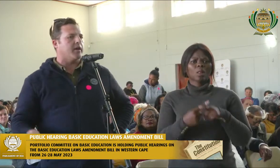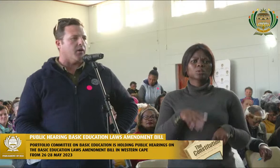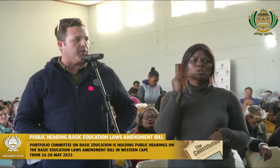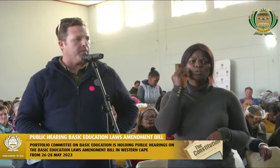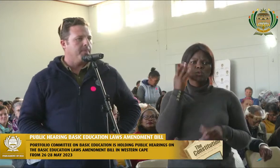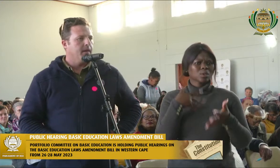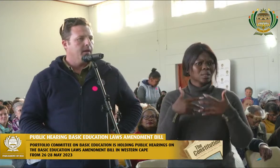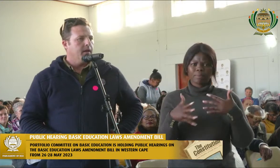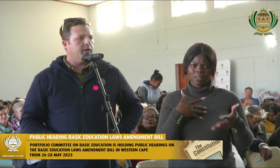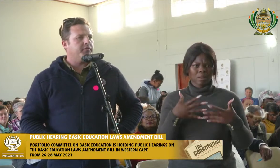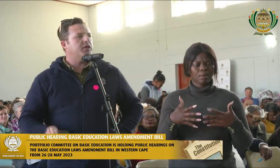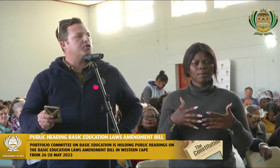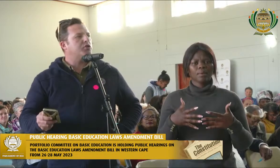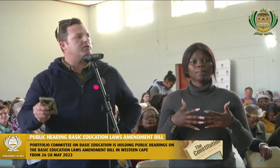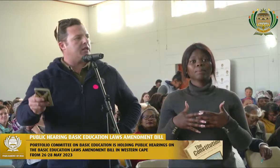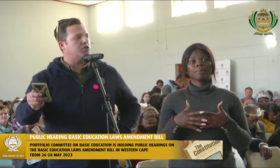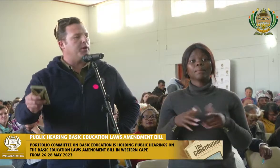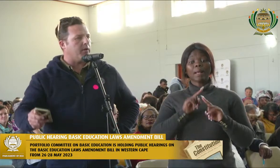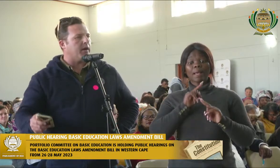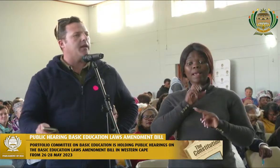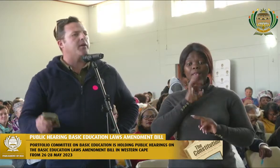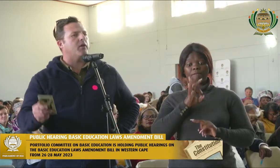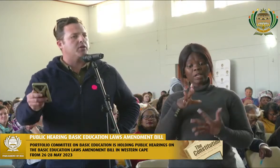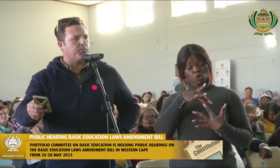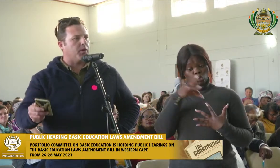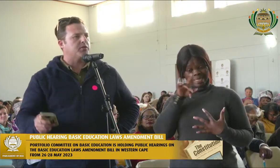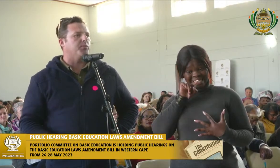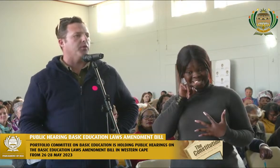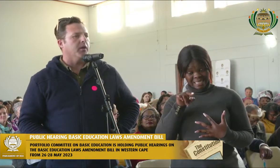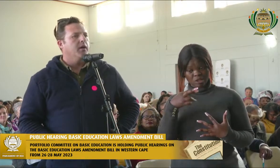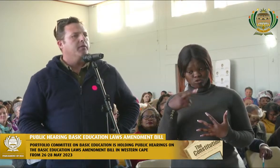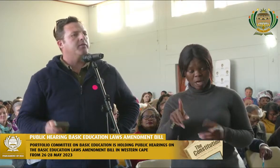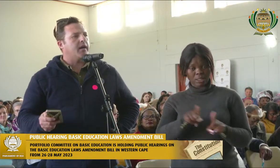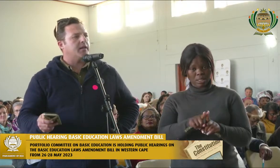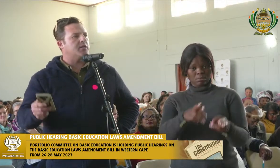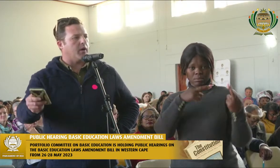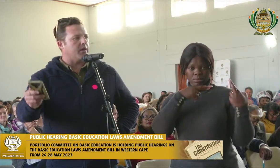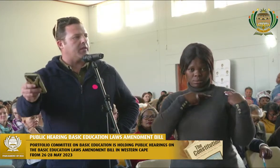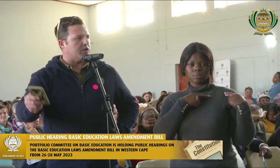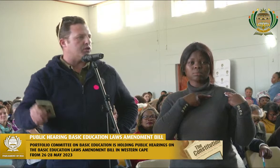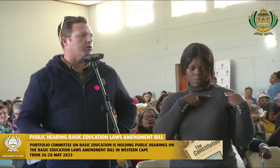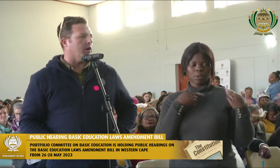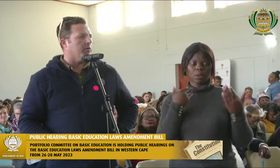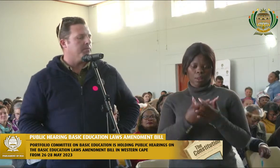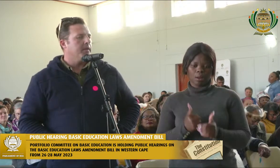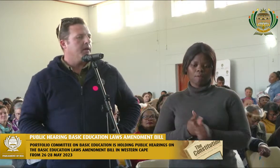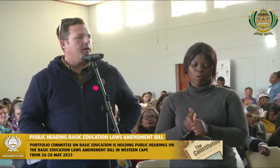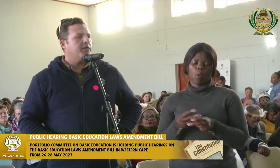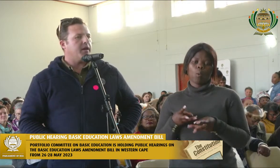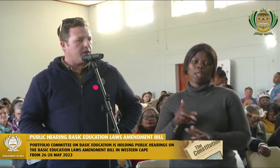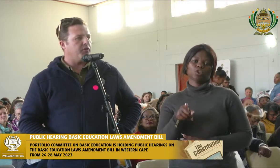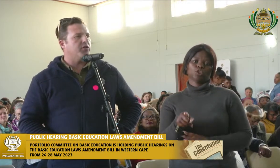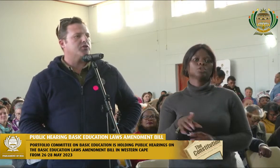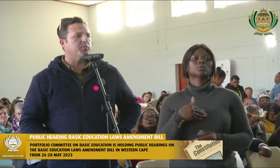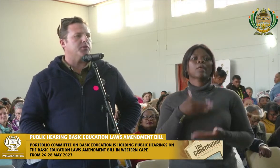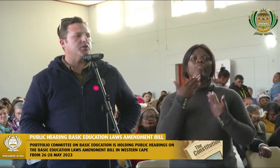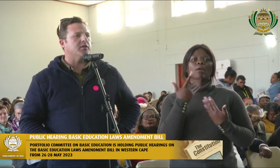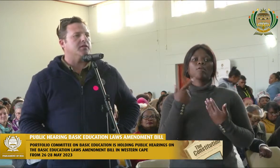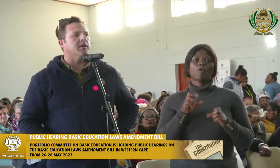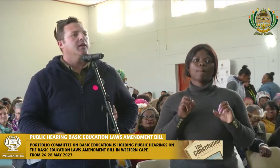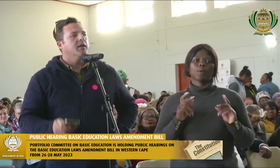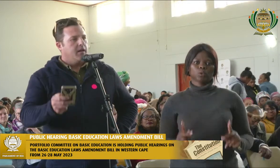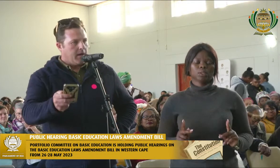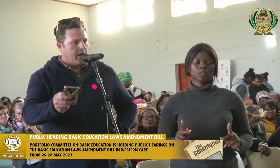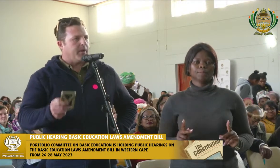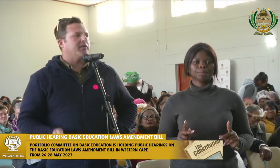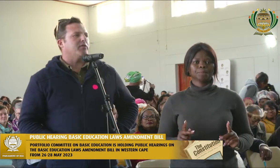whichever way they go, if they choose that to be right and they are responsible, then that is the way that they should go. Thank you for this